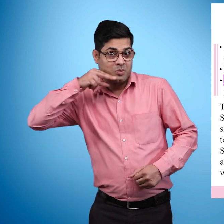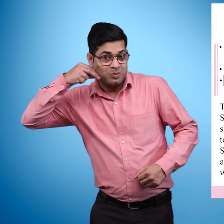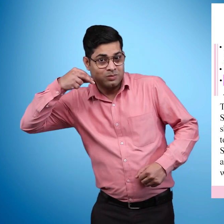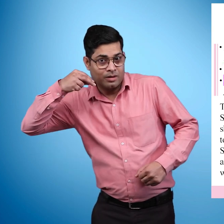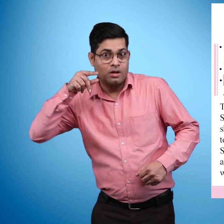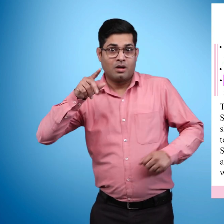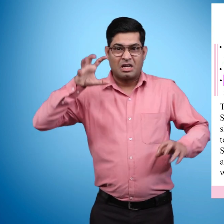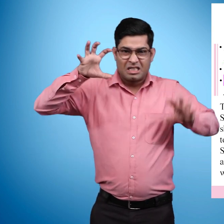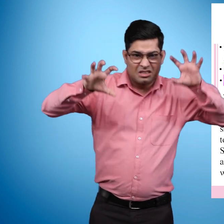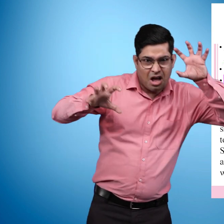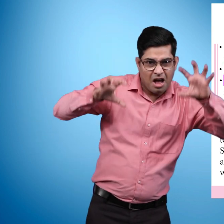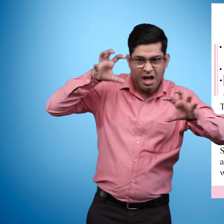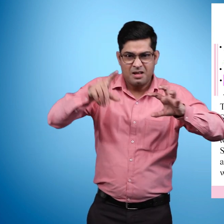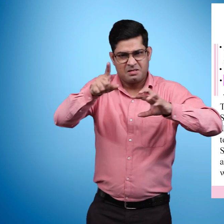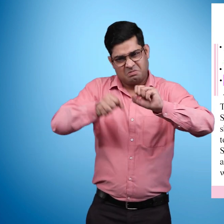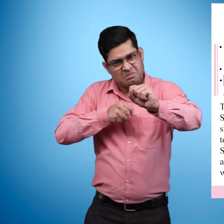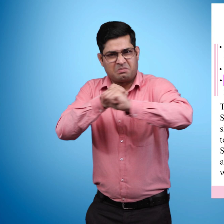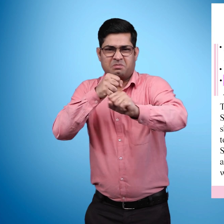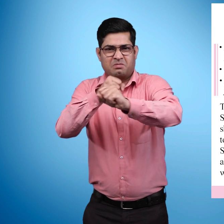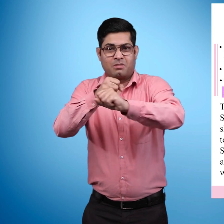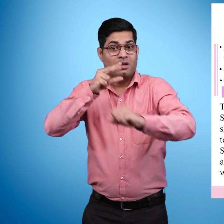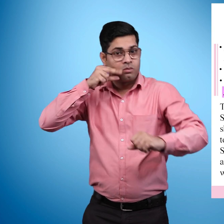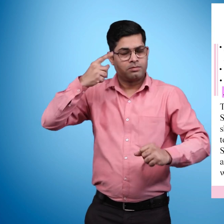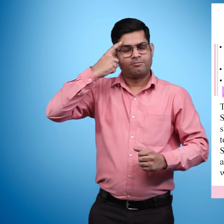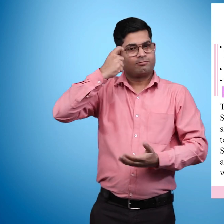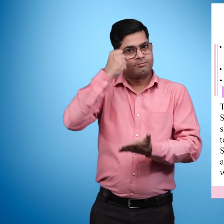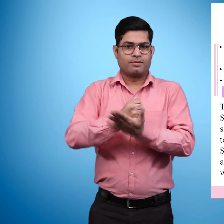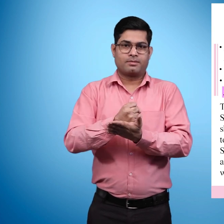Once he took it upon himself to fight a ghost.